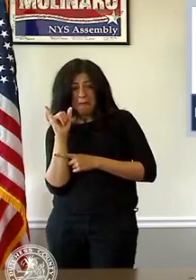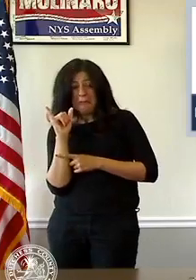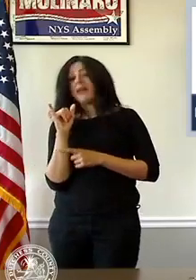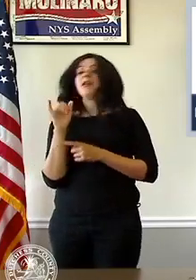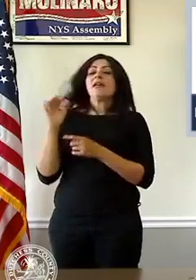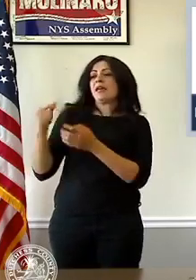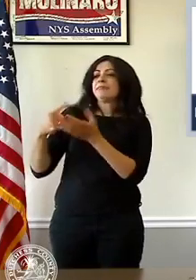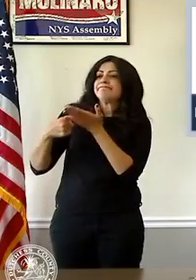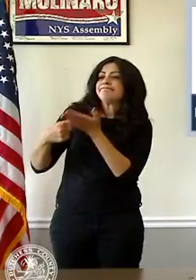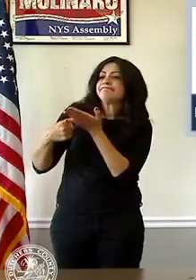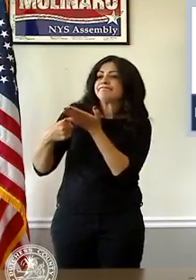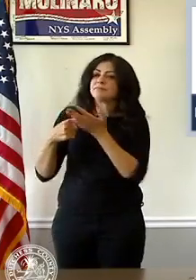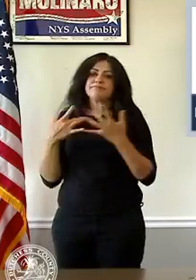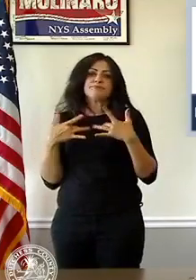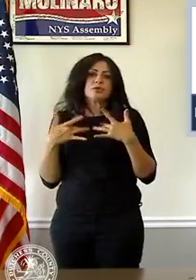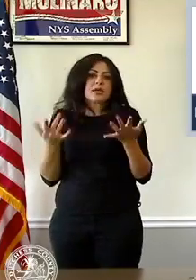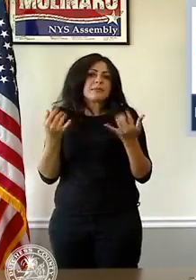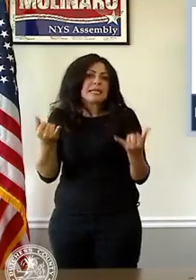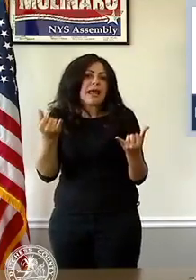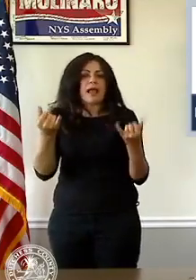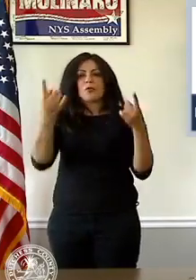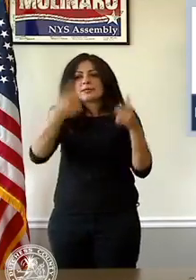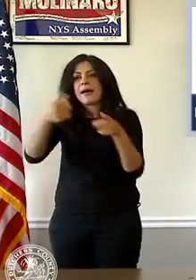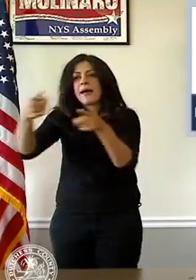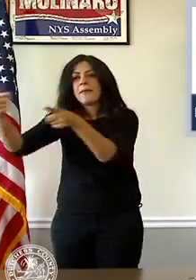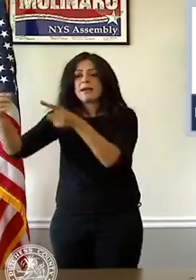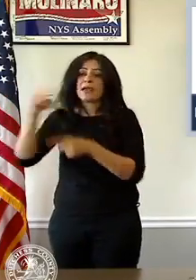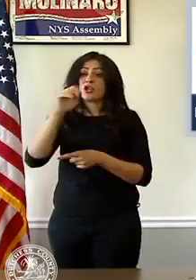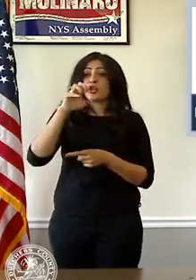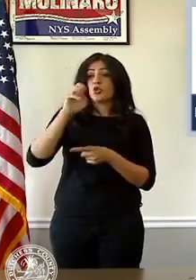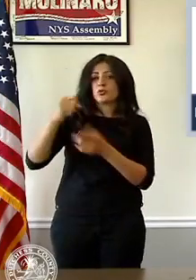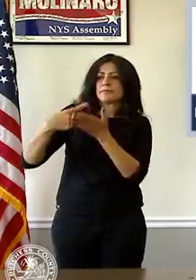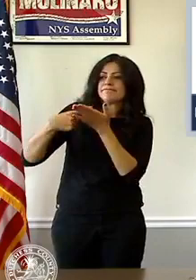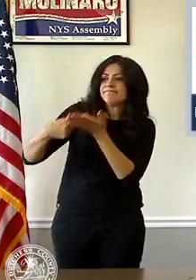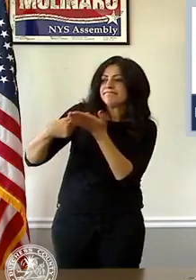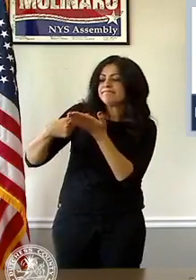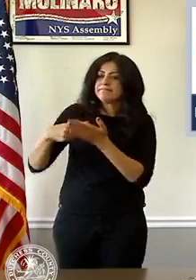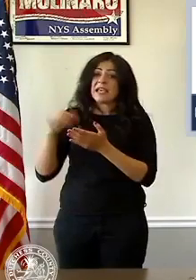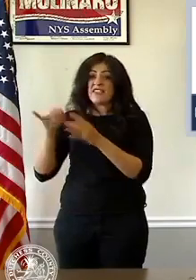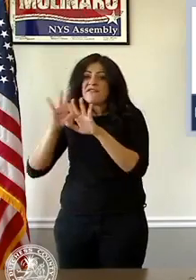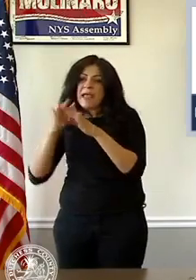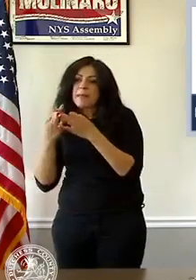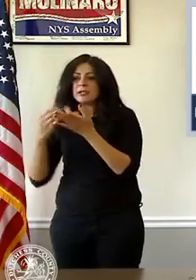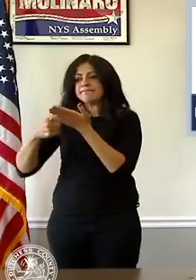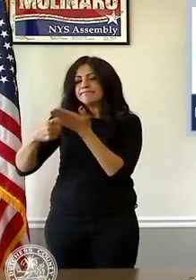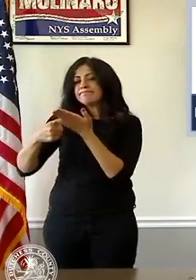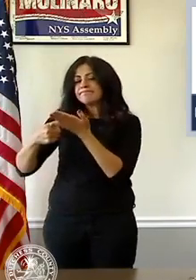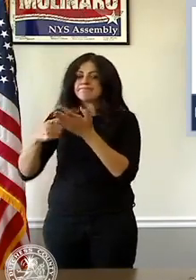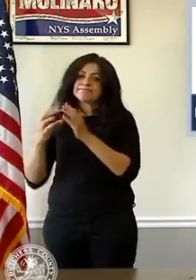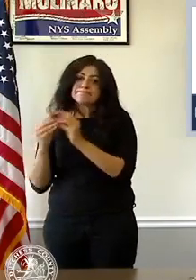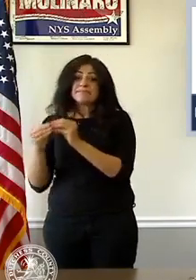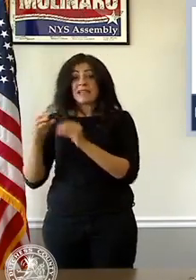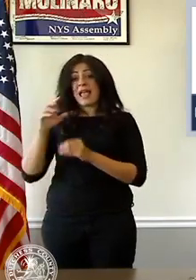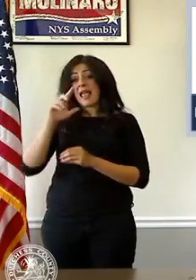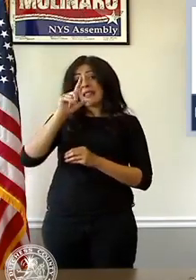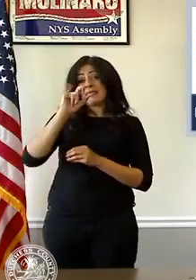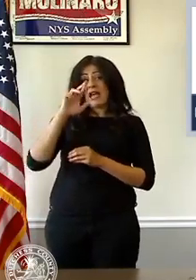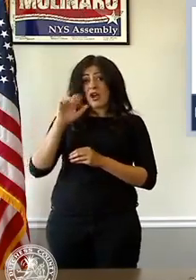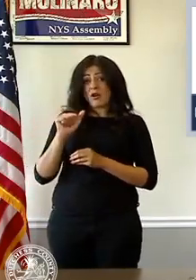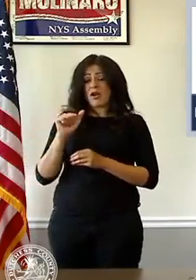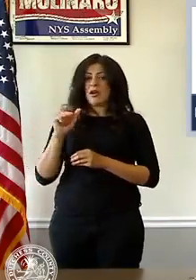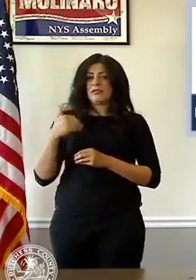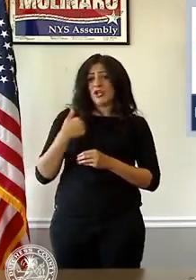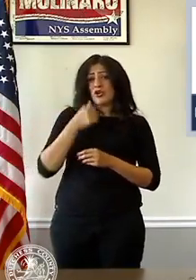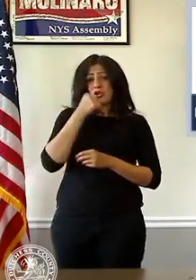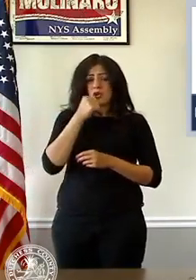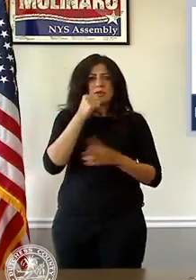They talk about current events. They talk about what's on in the news, and they talk through things. And Lyra, this very young girl, was